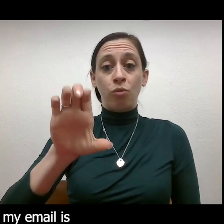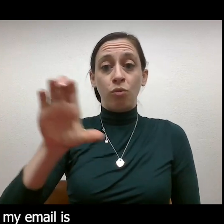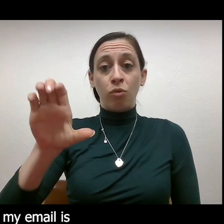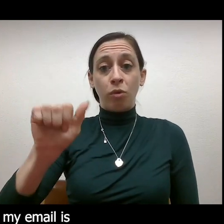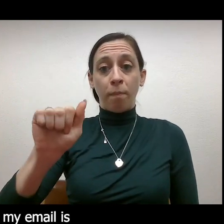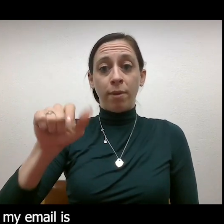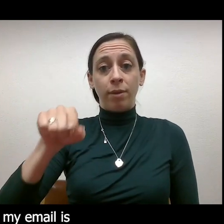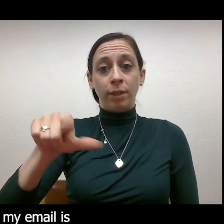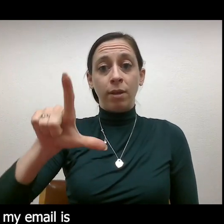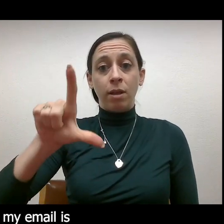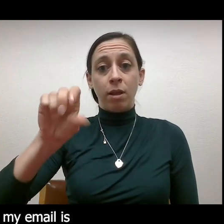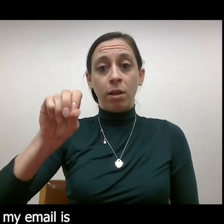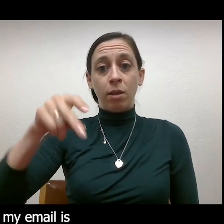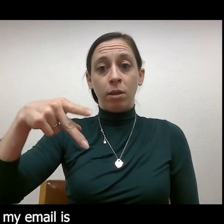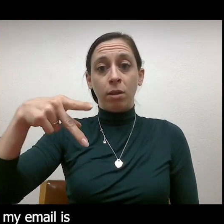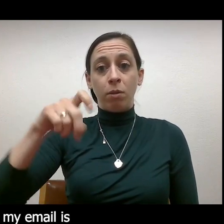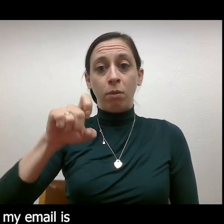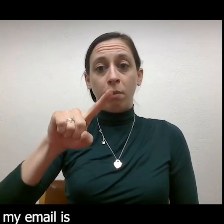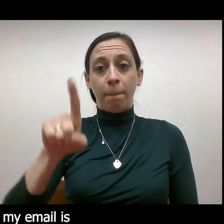REBECCA,